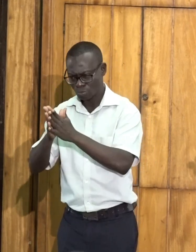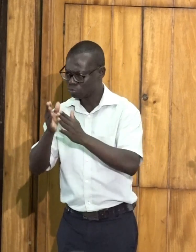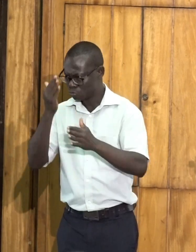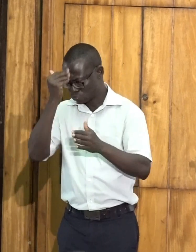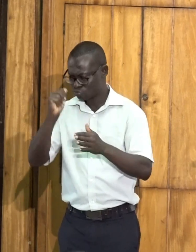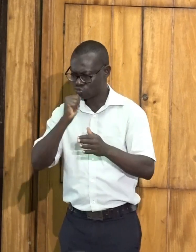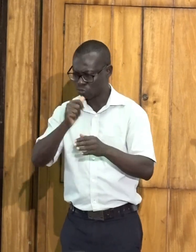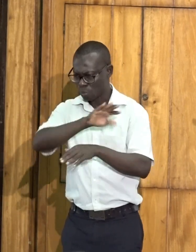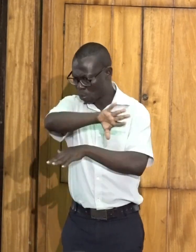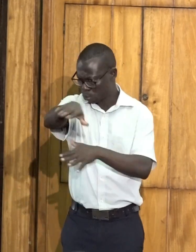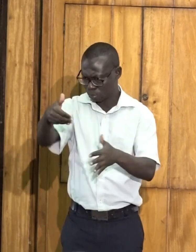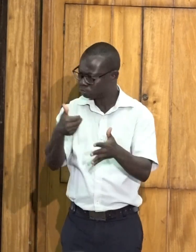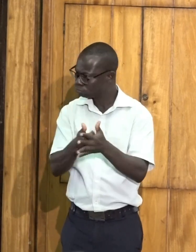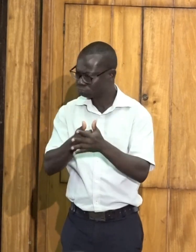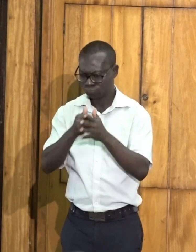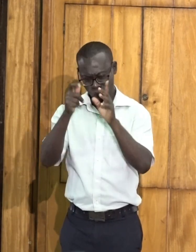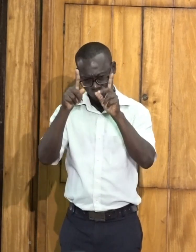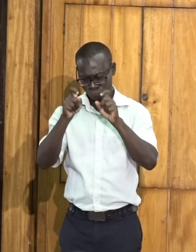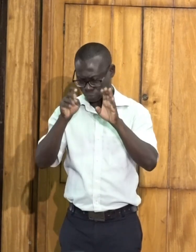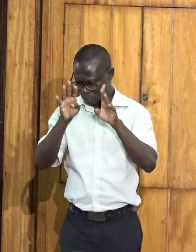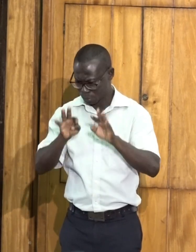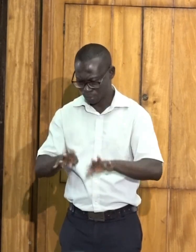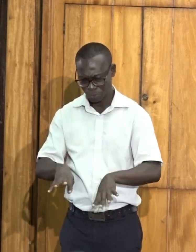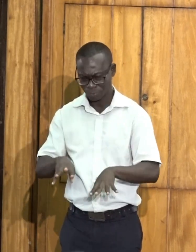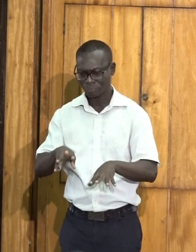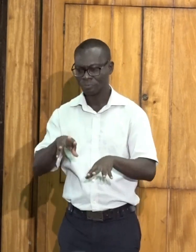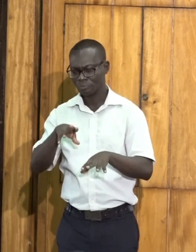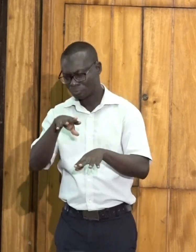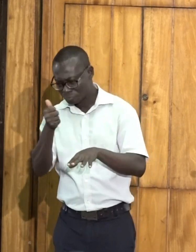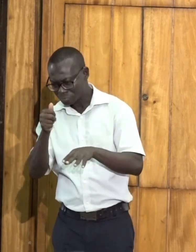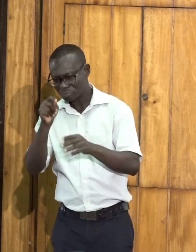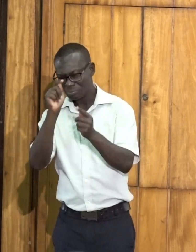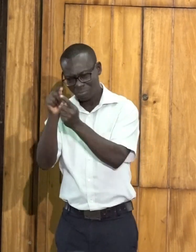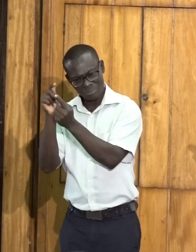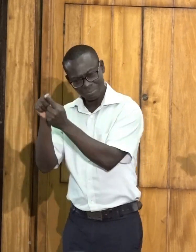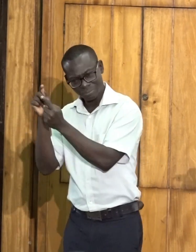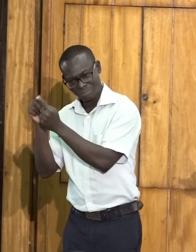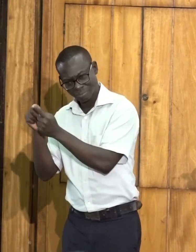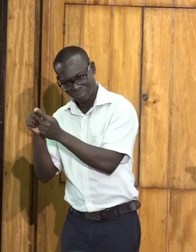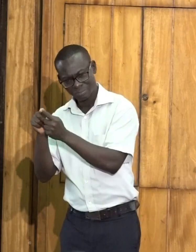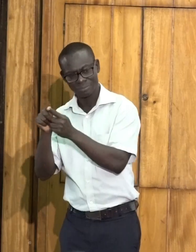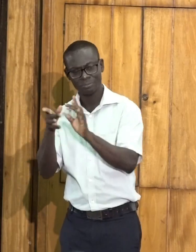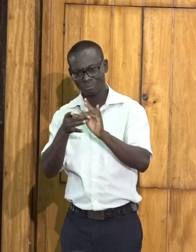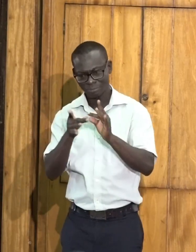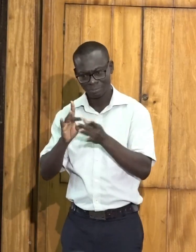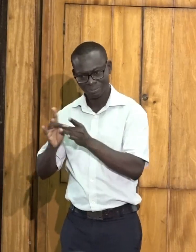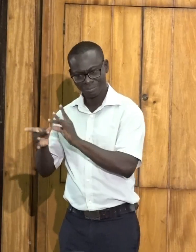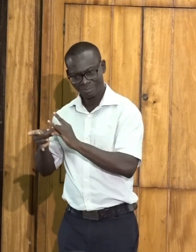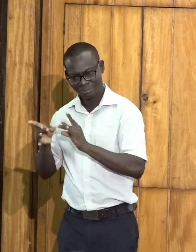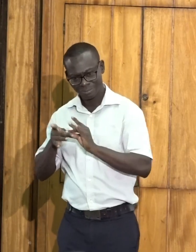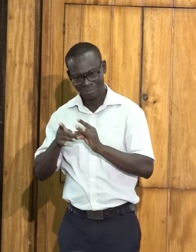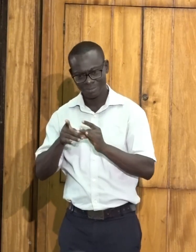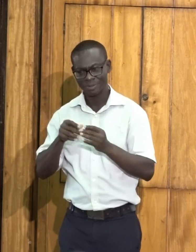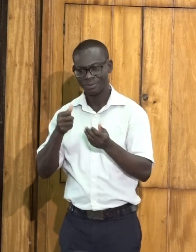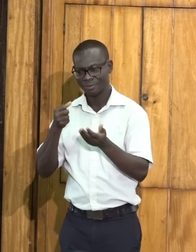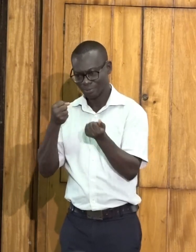those eligible? This means identifying factors which might be supply chain, might be need for further capacity building and